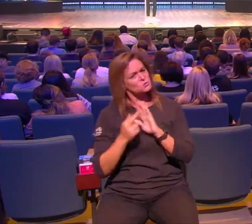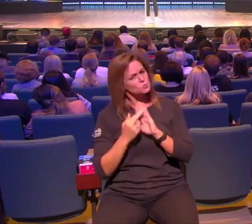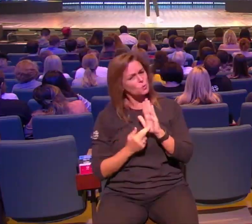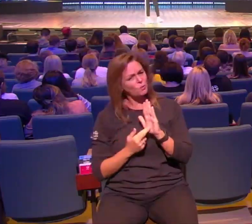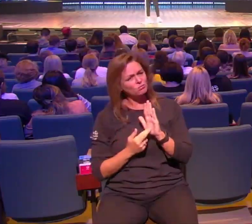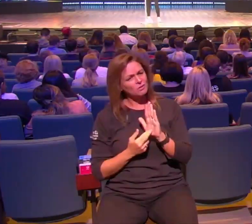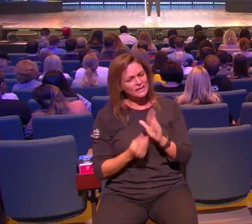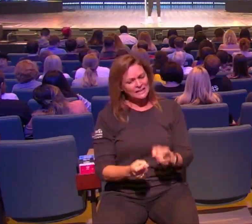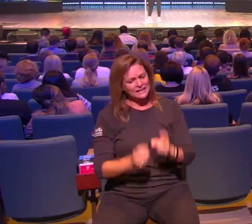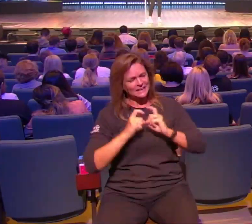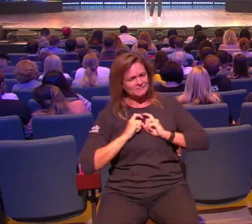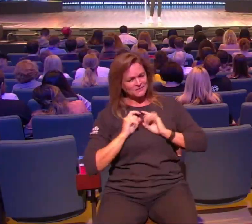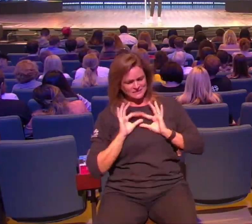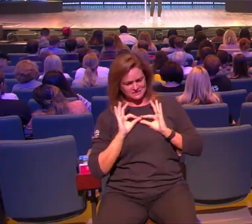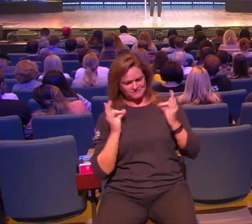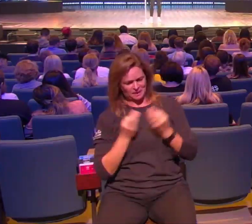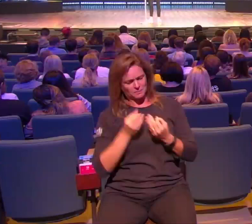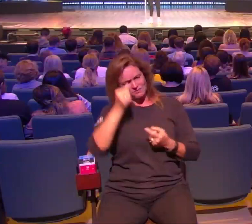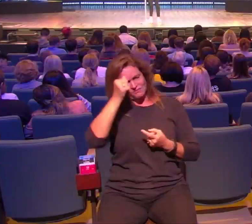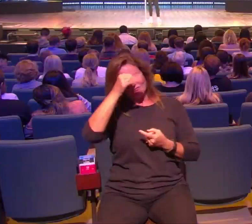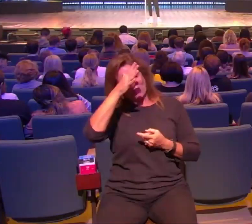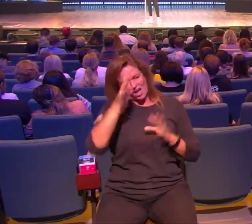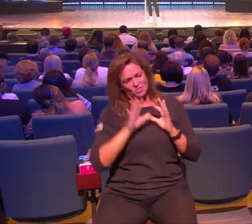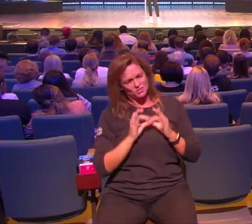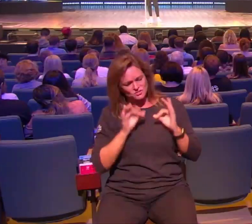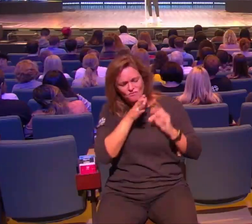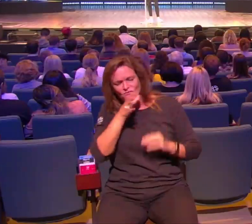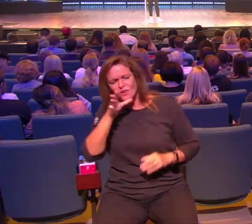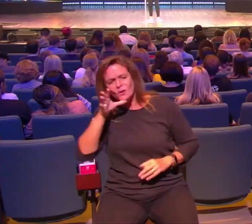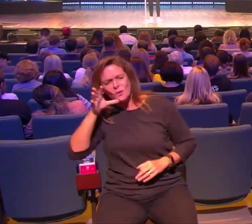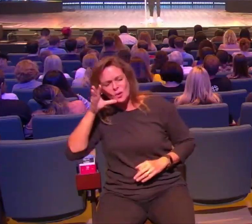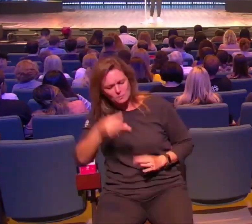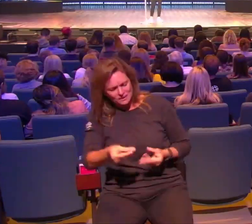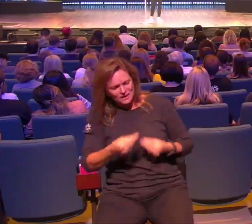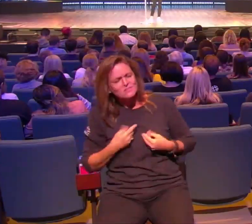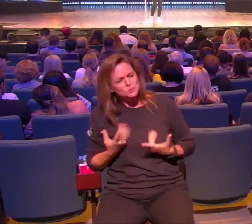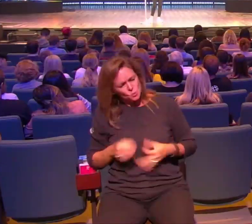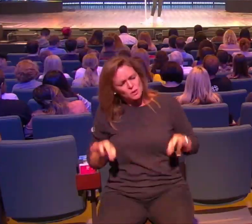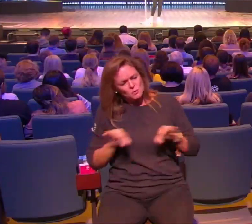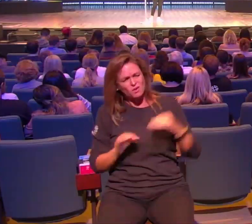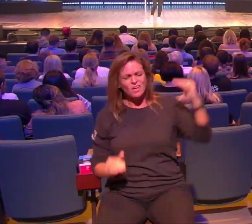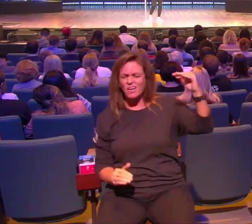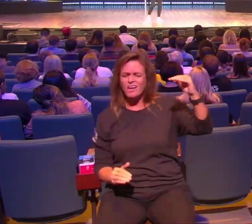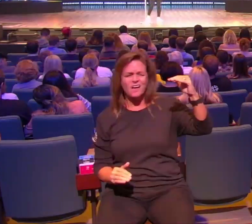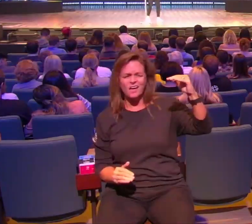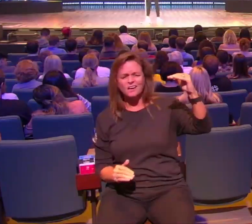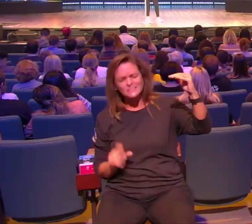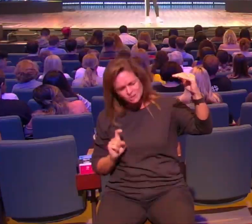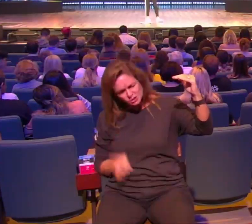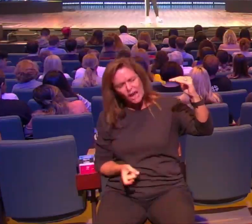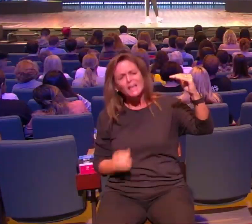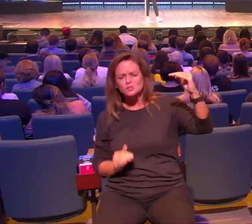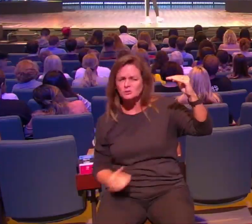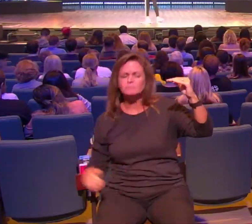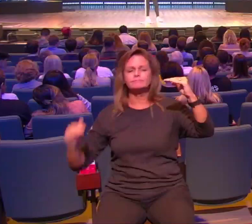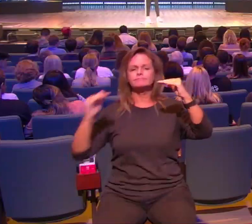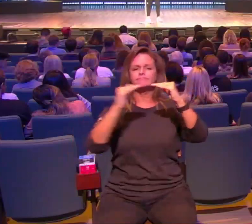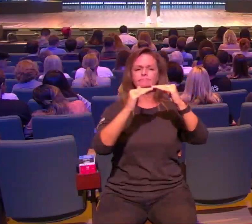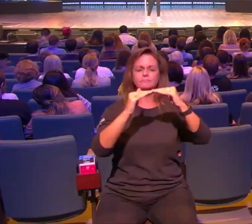their hands and they said, hey, count us in. Count us in.